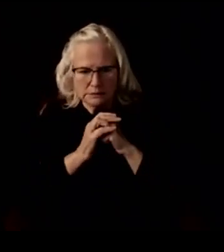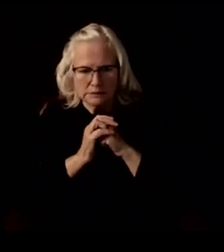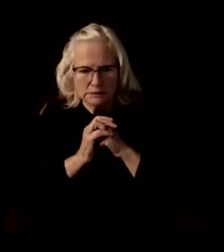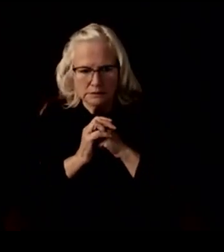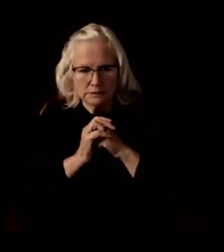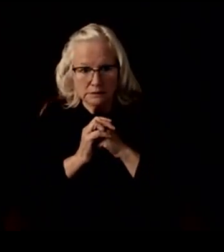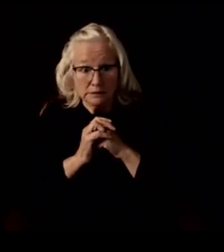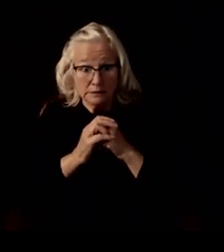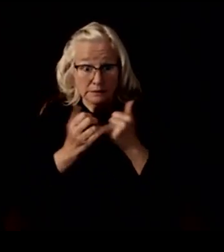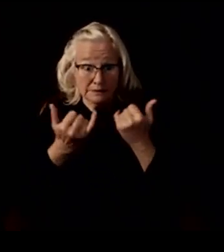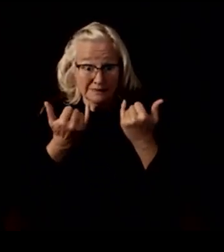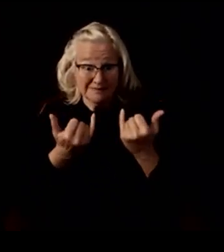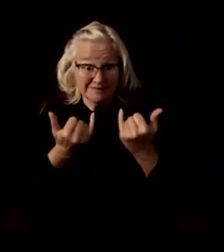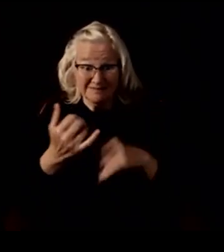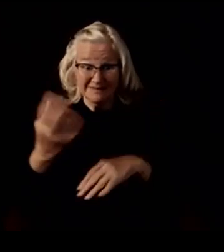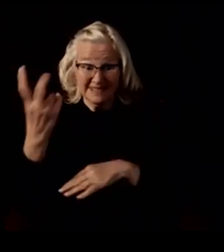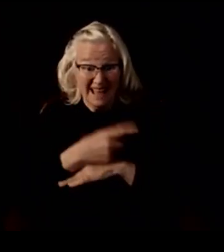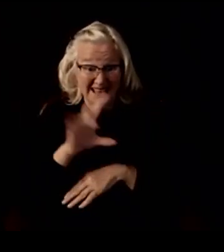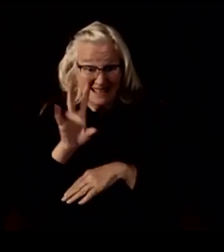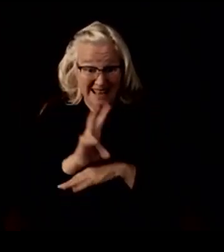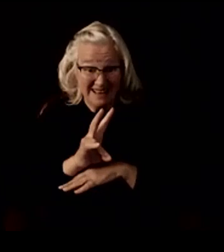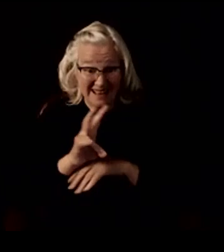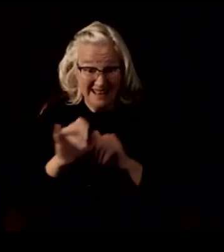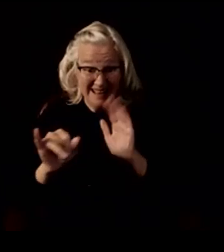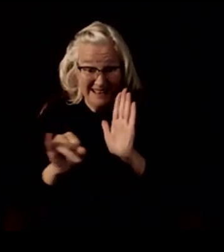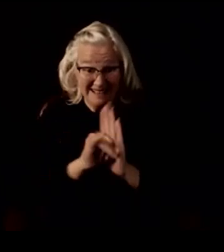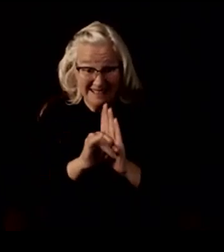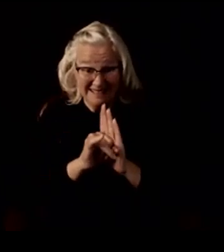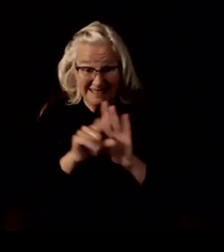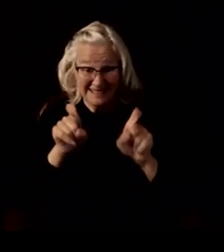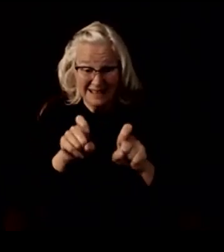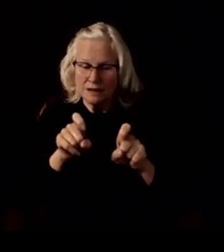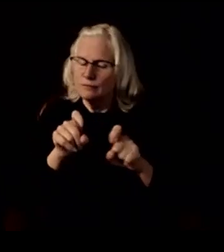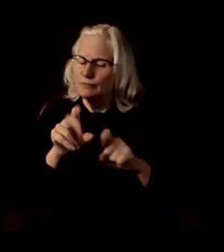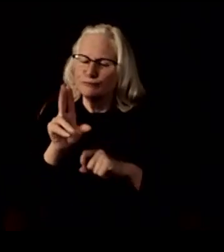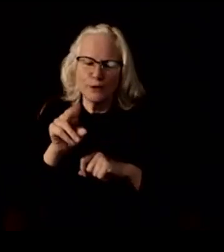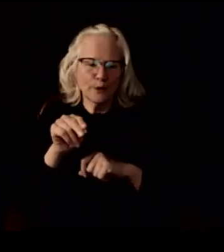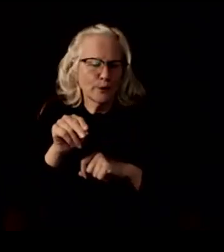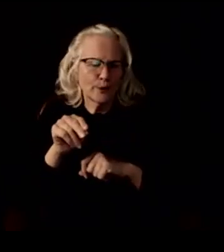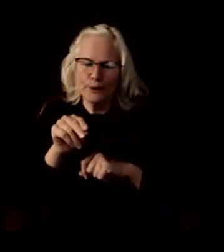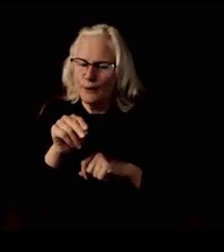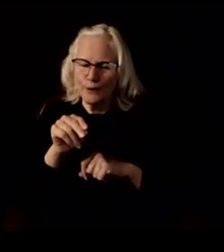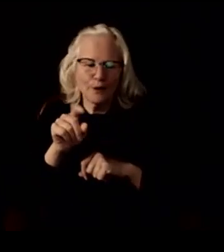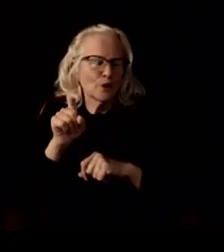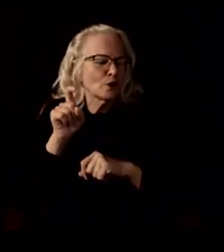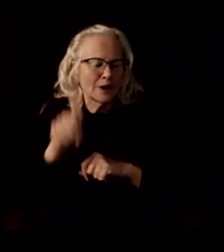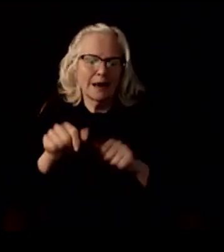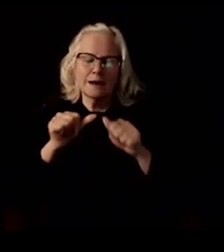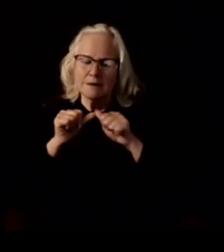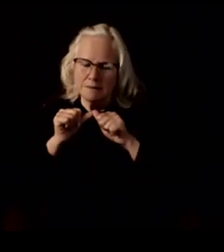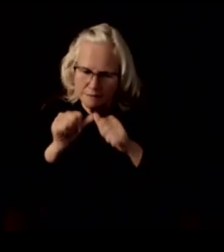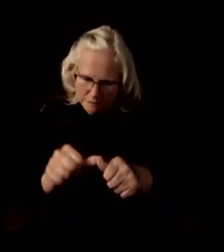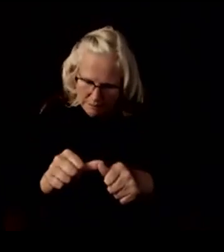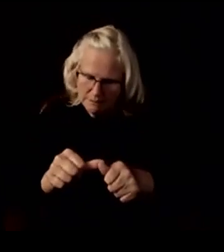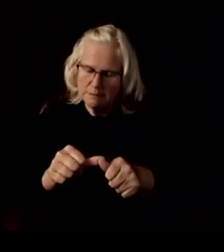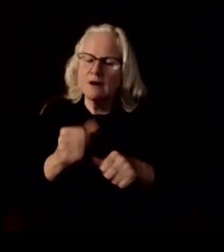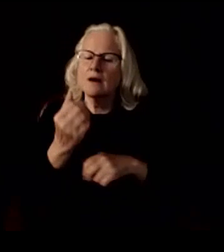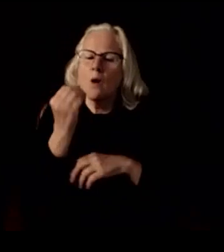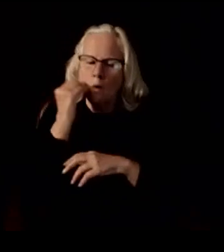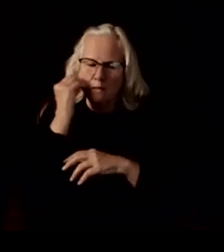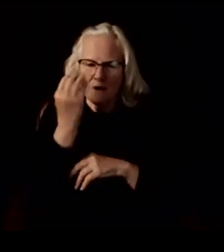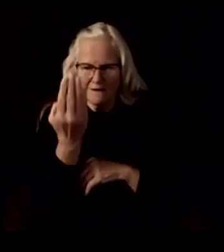stop staying home. You can't test yourself out of quarantine. There is no get out of jail free cards like Monopoly. We